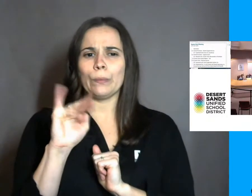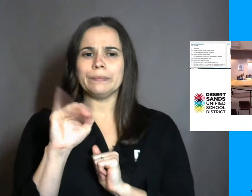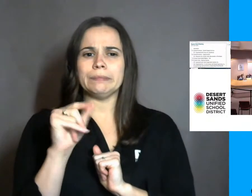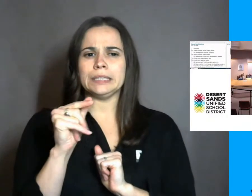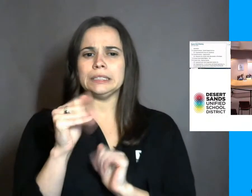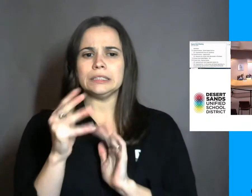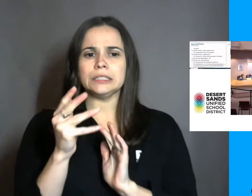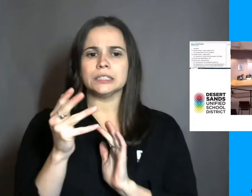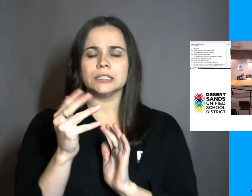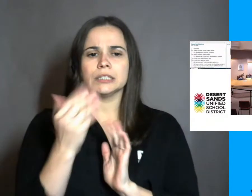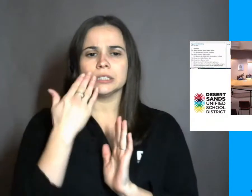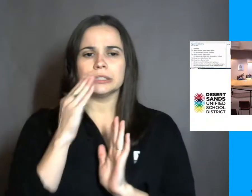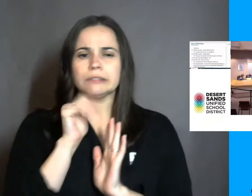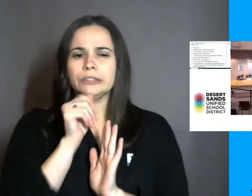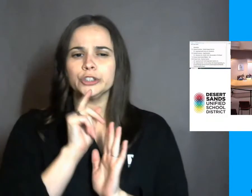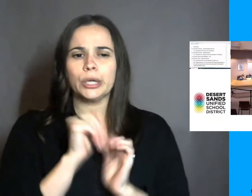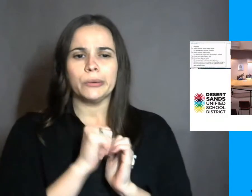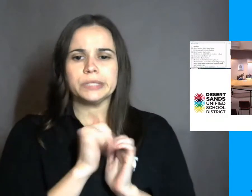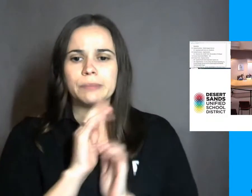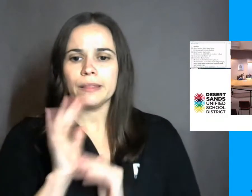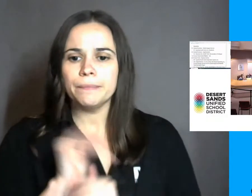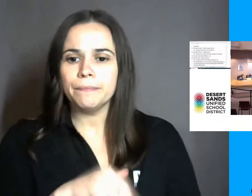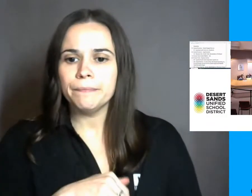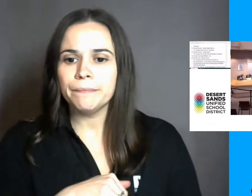Enome? There you go.